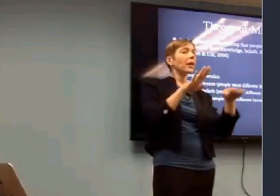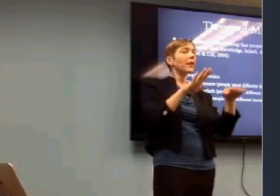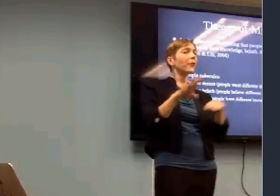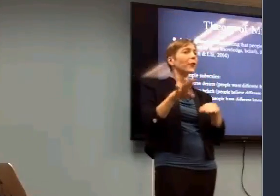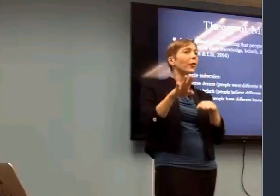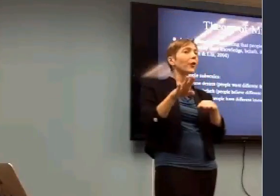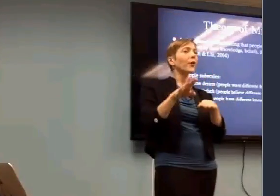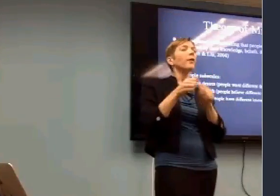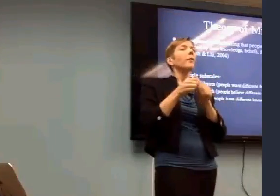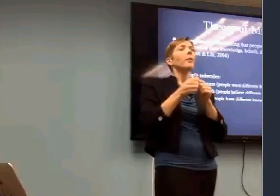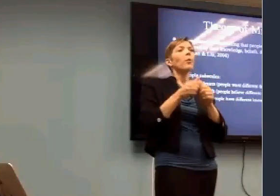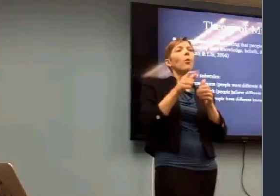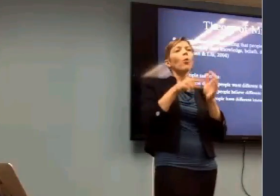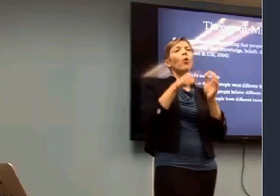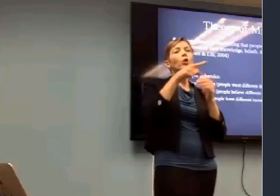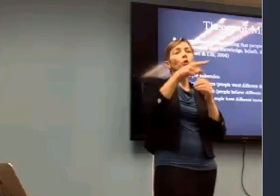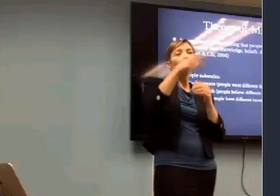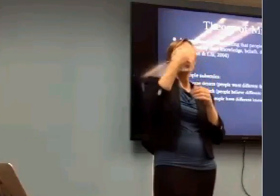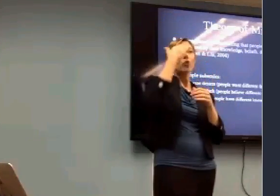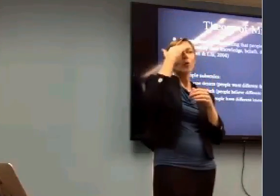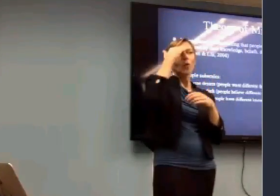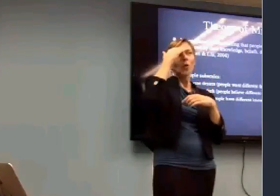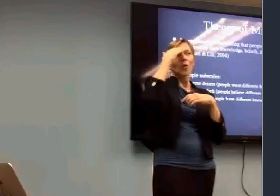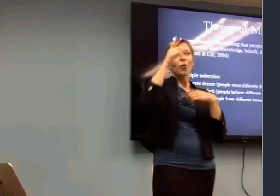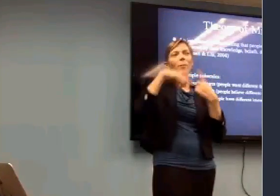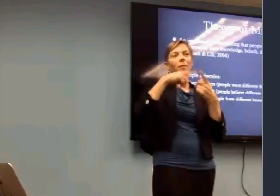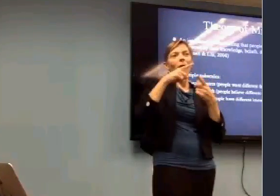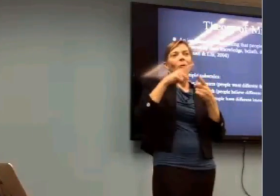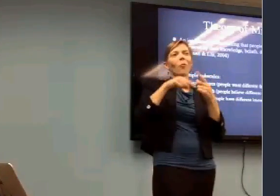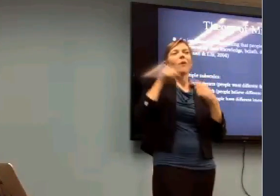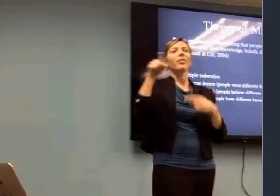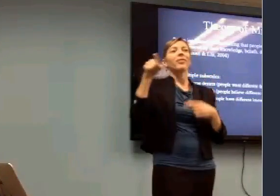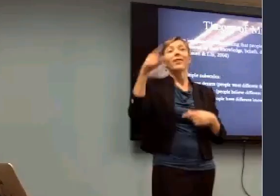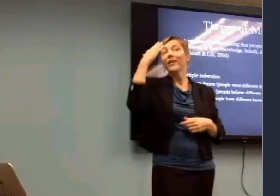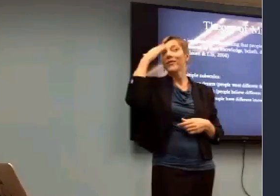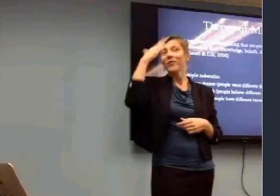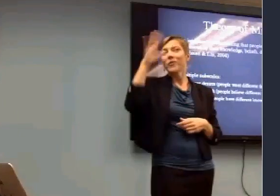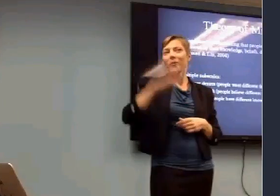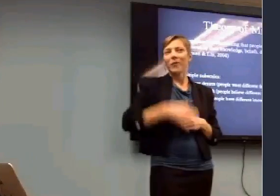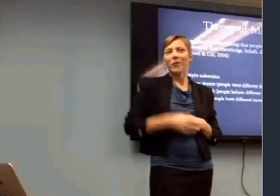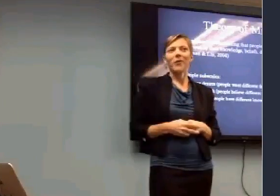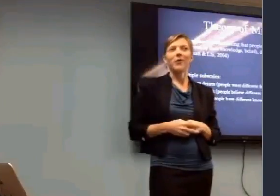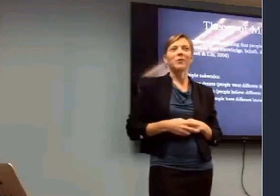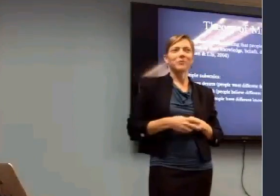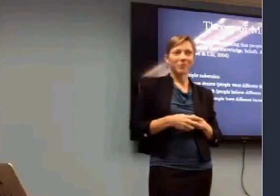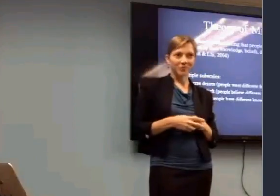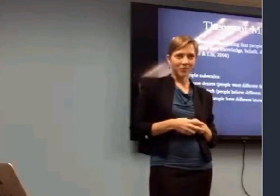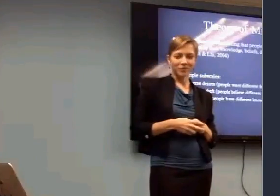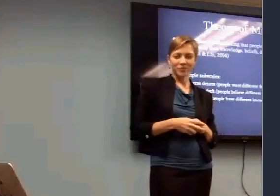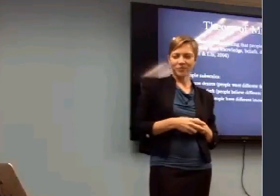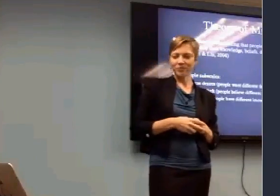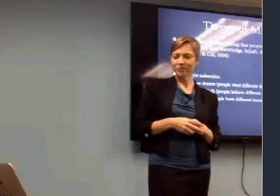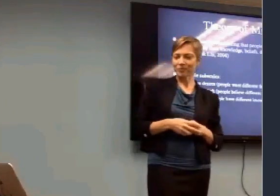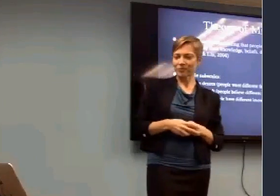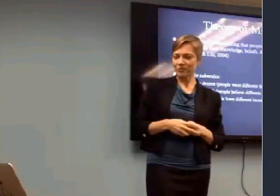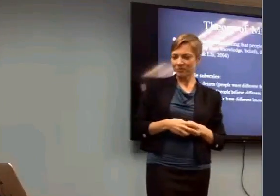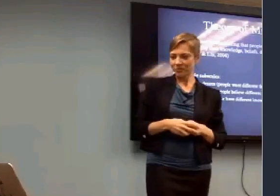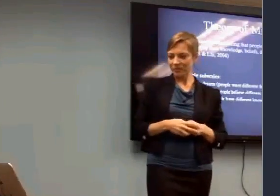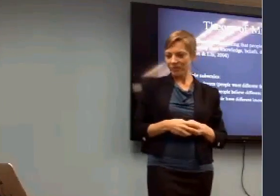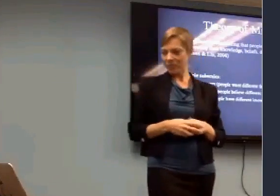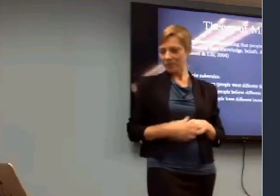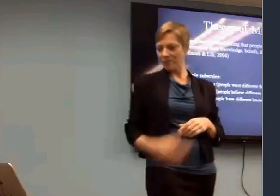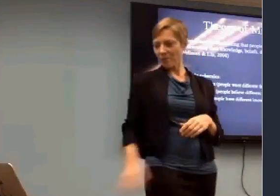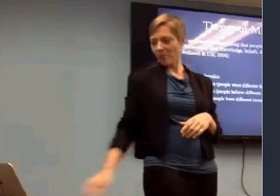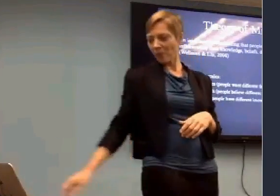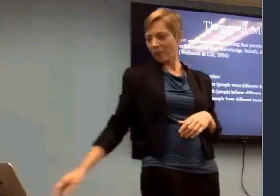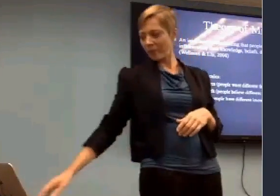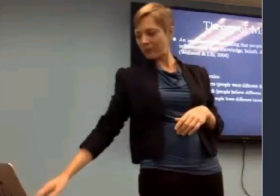to predict another person's behavior will depend upon what you know about what they don't know.